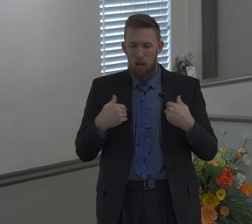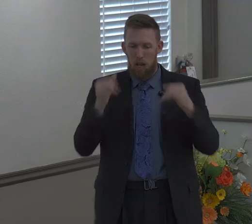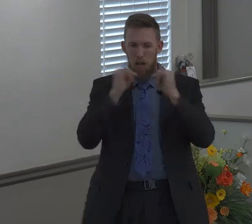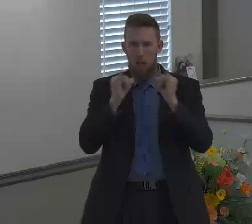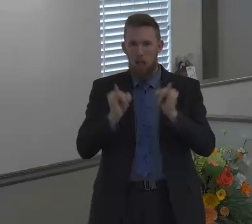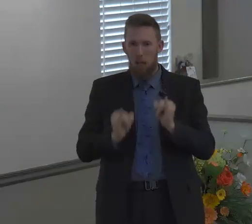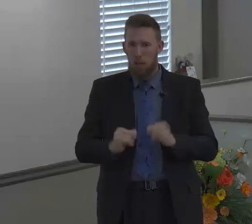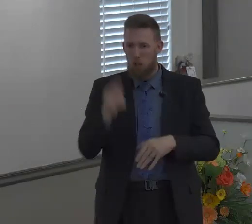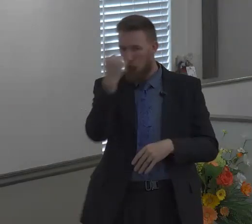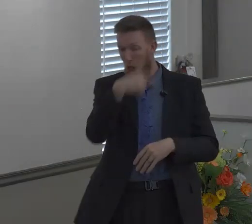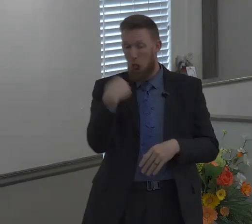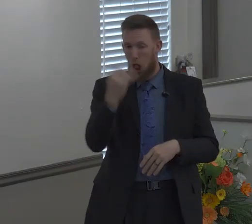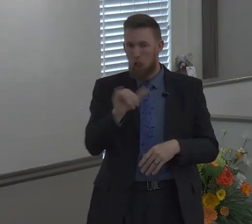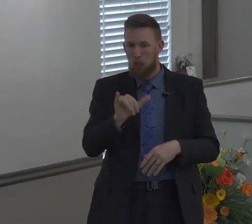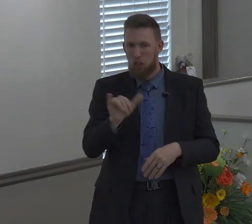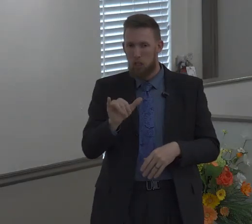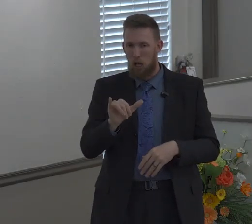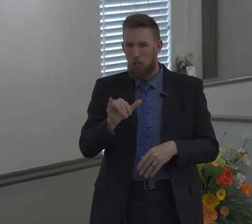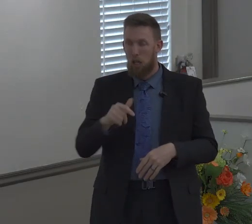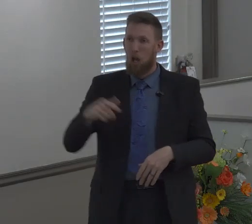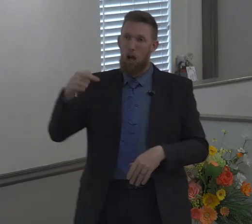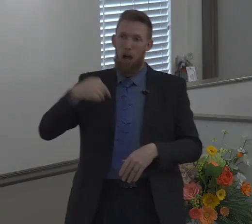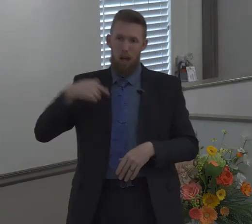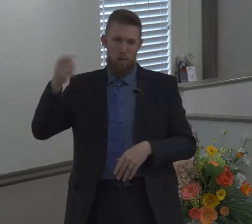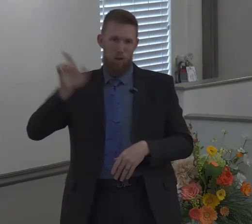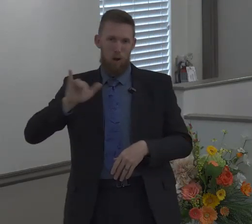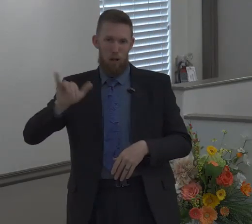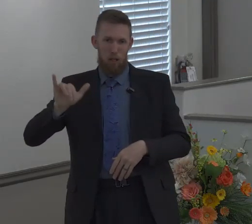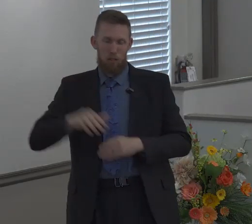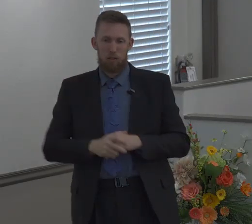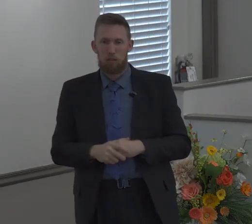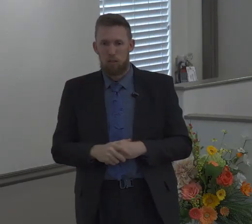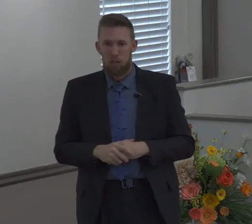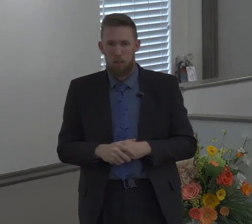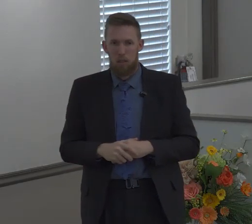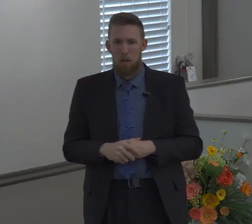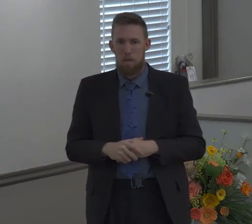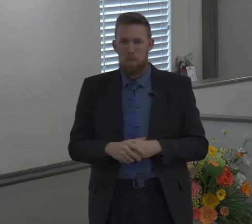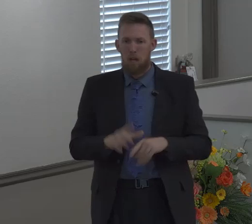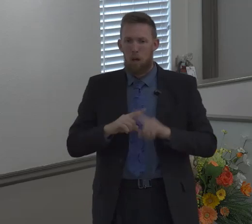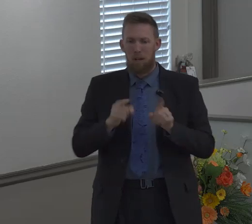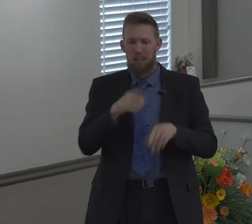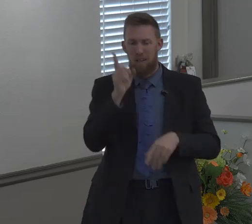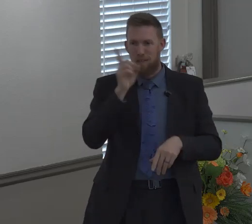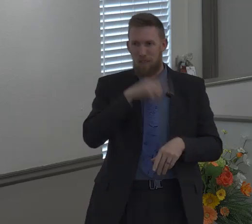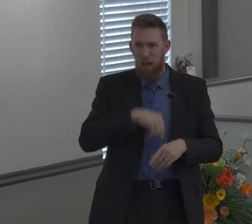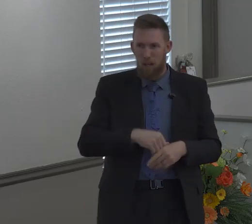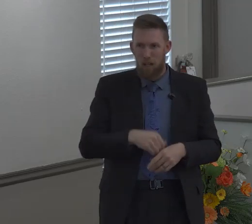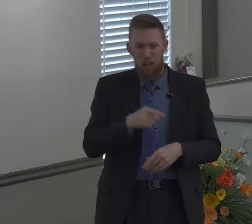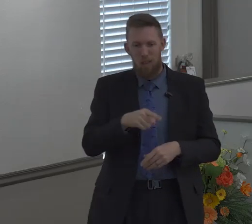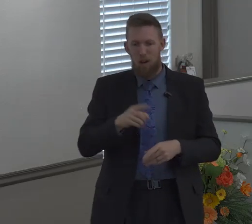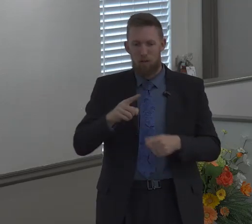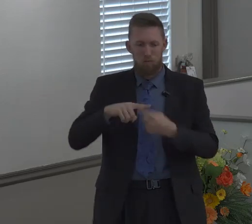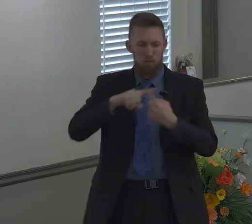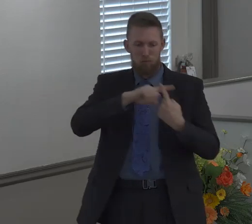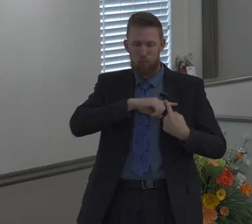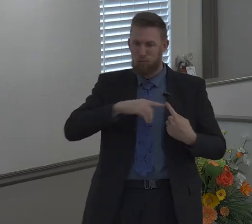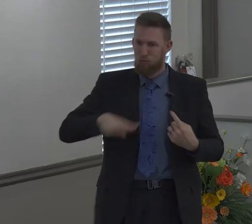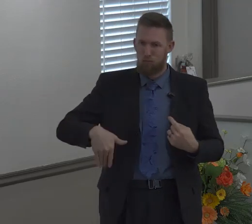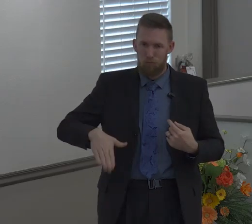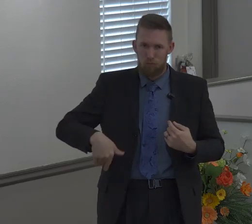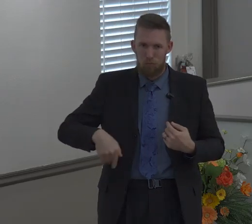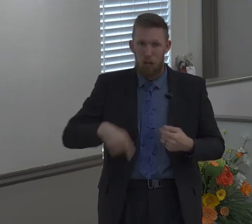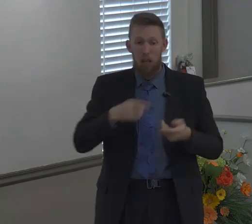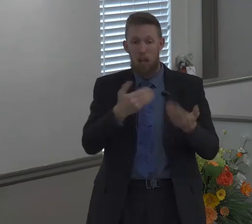form, but deny the power thereof, meaning they're not saved. They have a form, they have